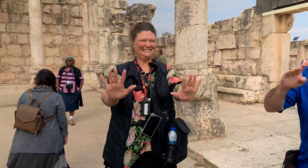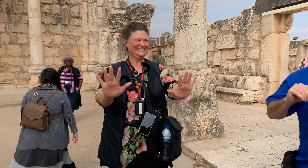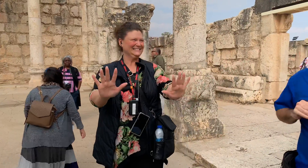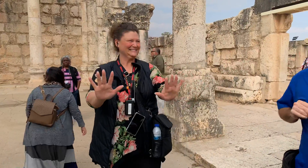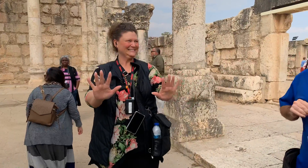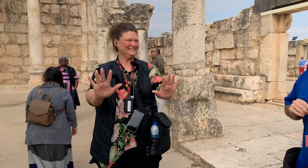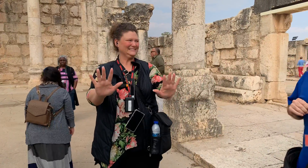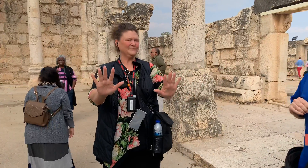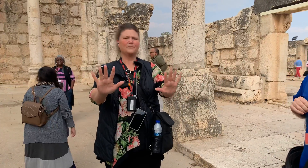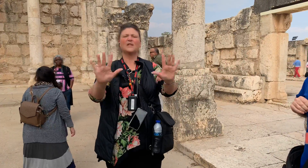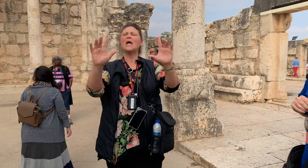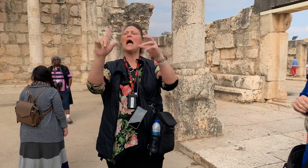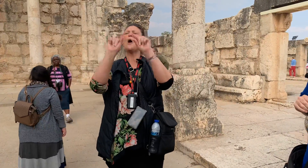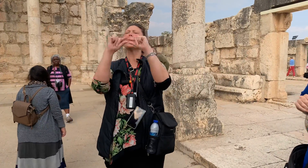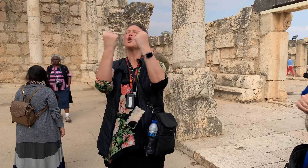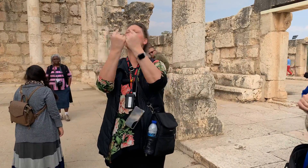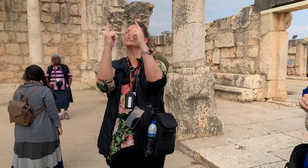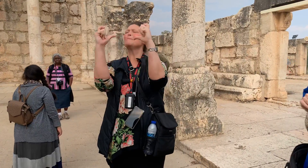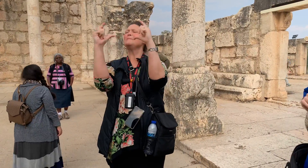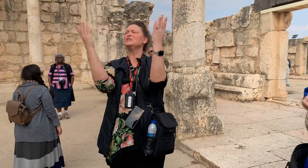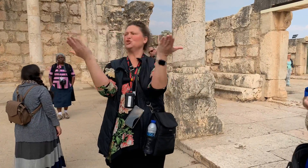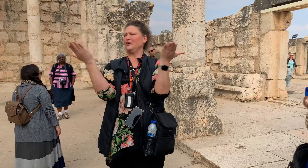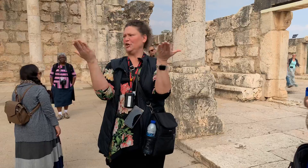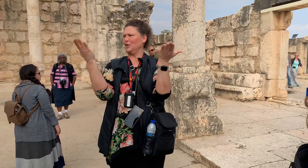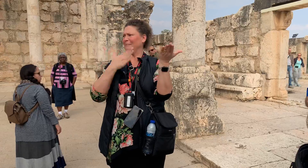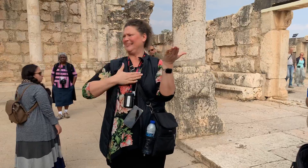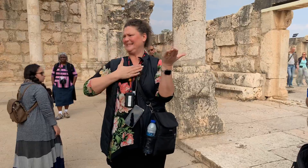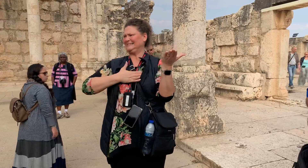let's take a nice group picture here.